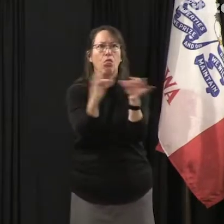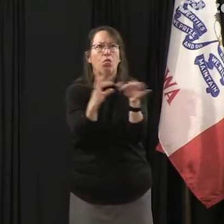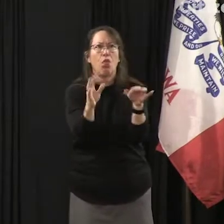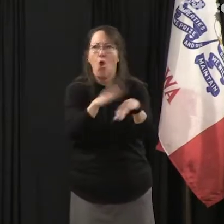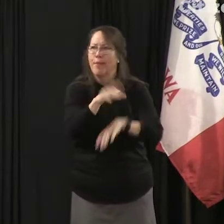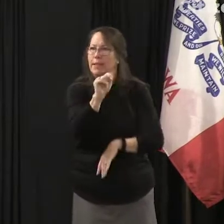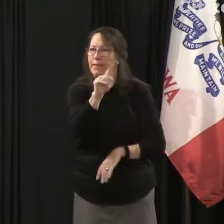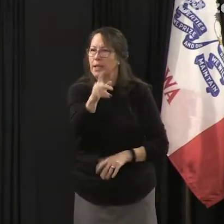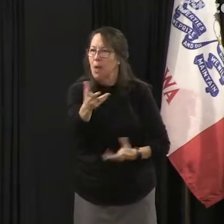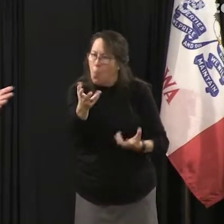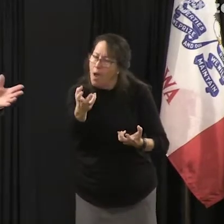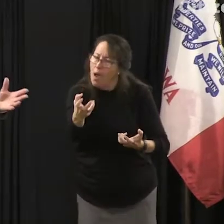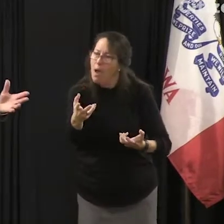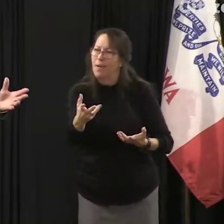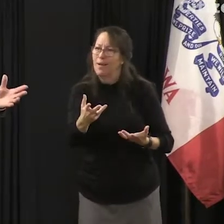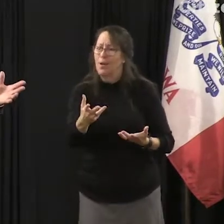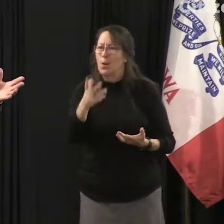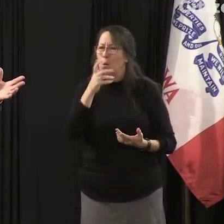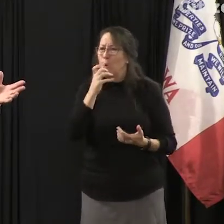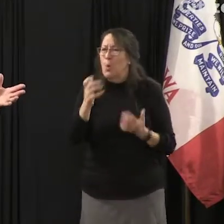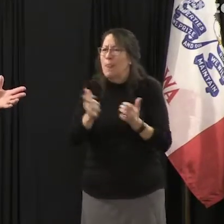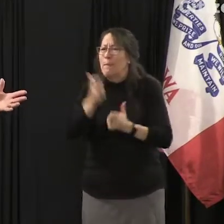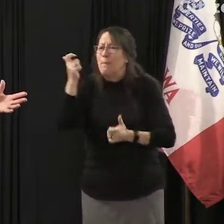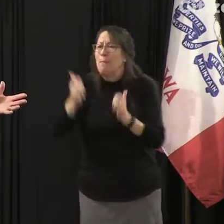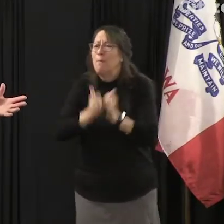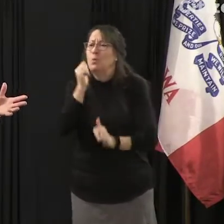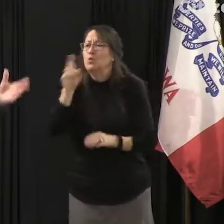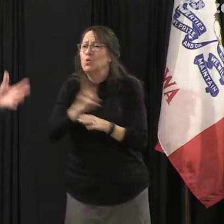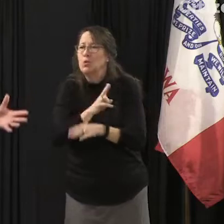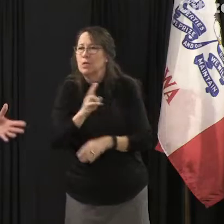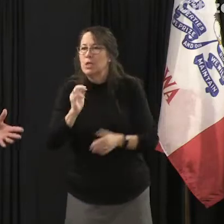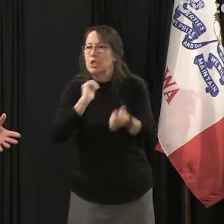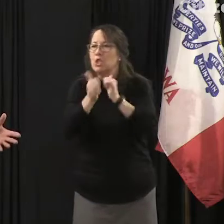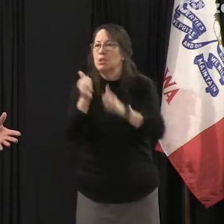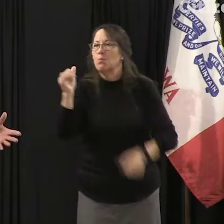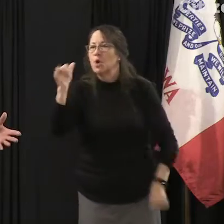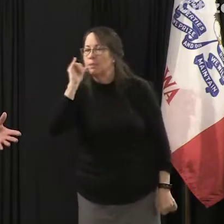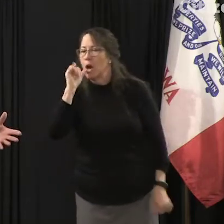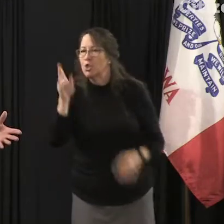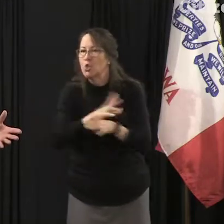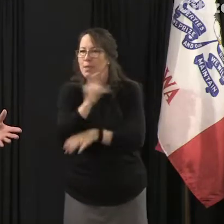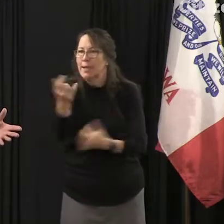captions. Like, you know who the biggest user of these things are now? Sports bars.